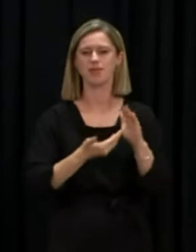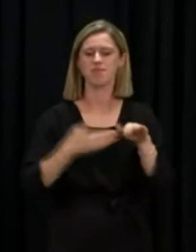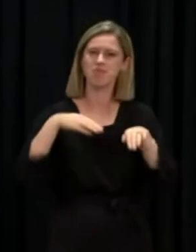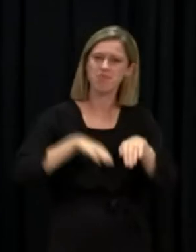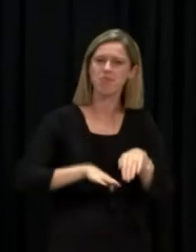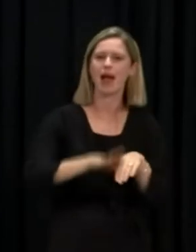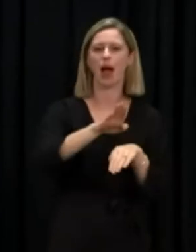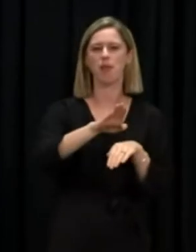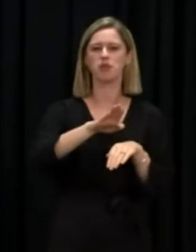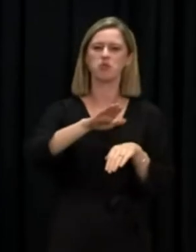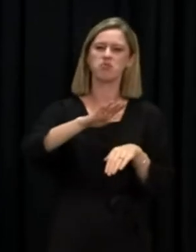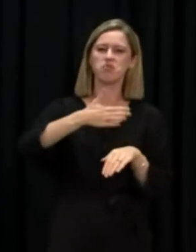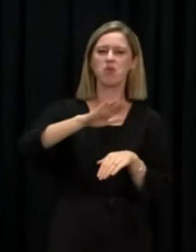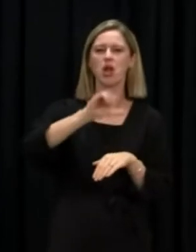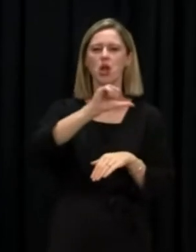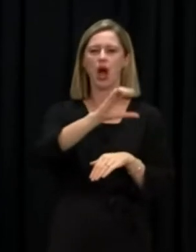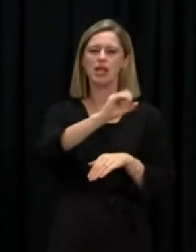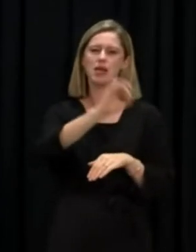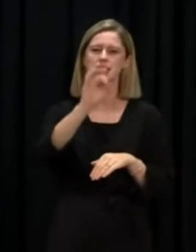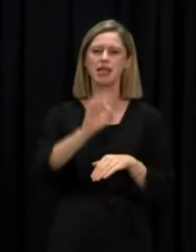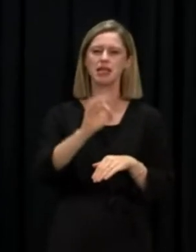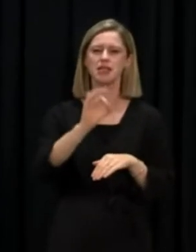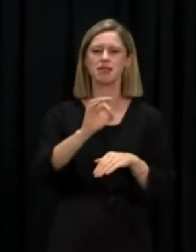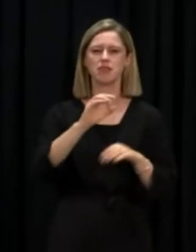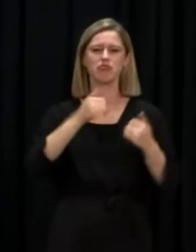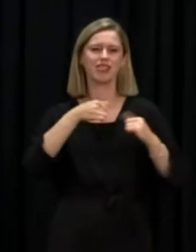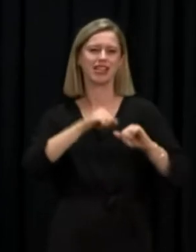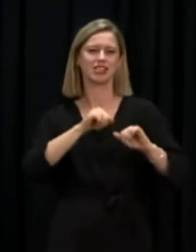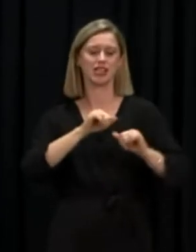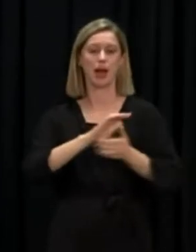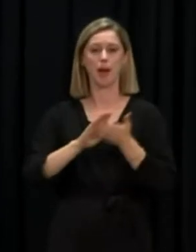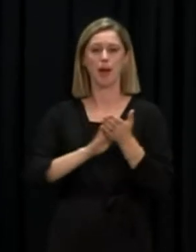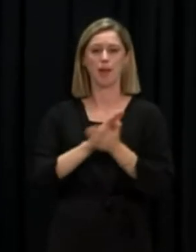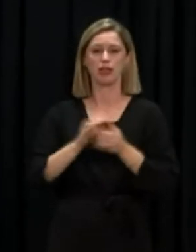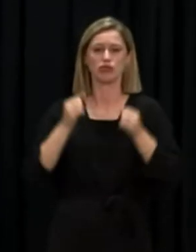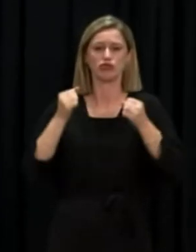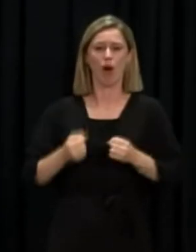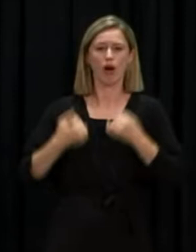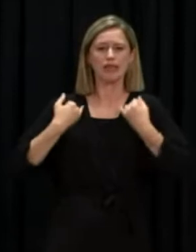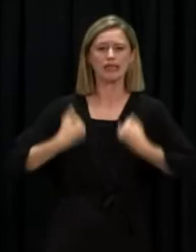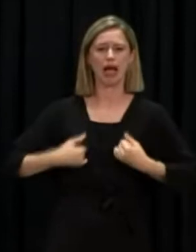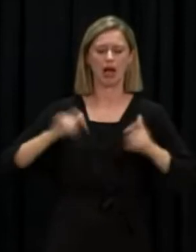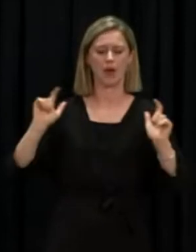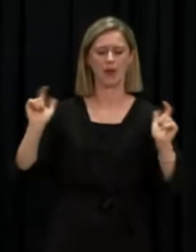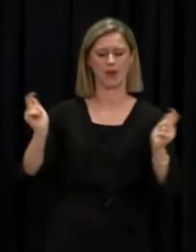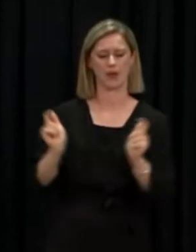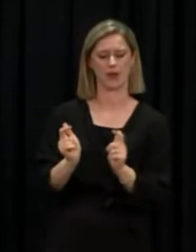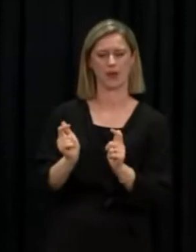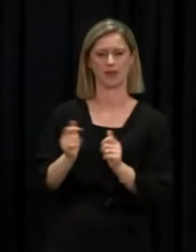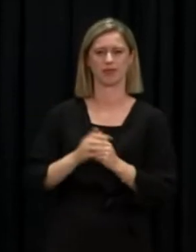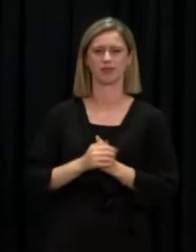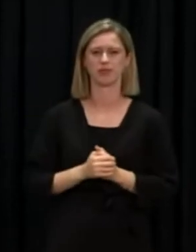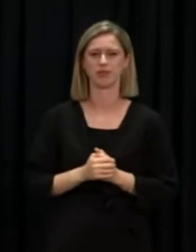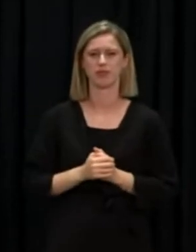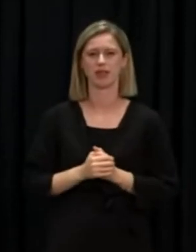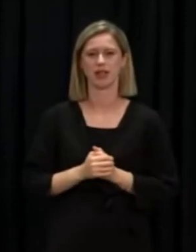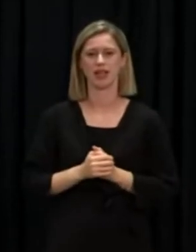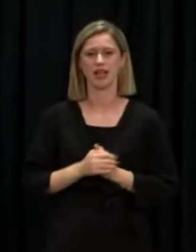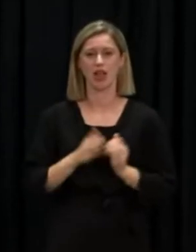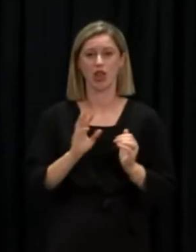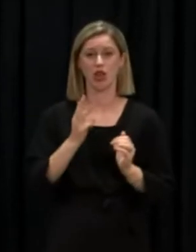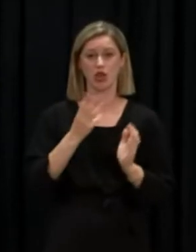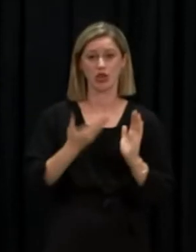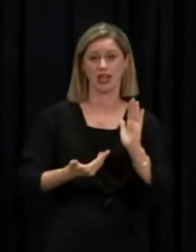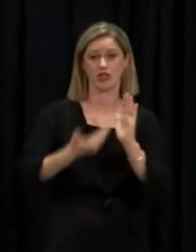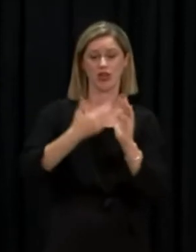back up to the mid-90% mark, reducing the risk of severe disease and therefore the burden on our hospitals. They also help to